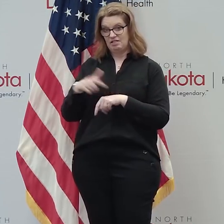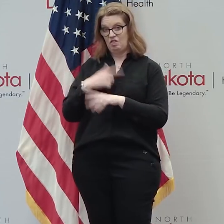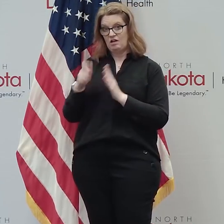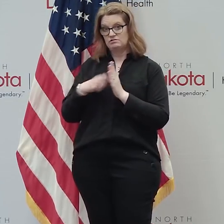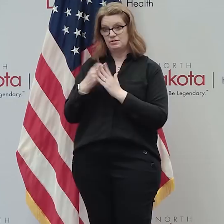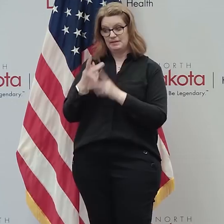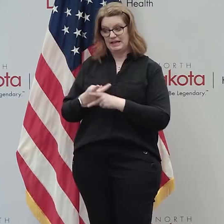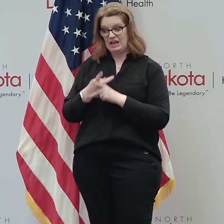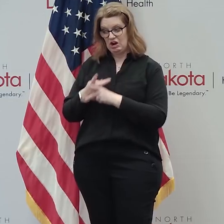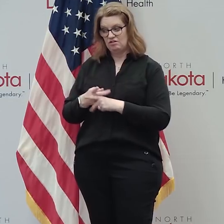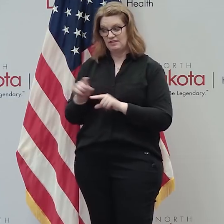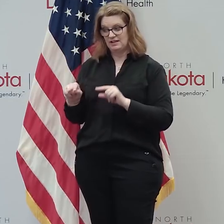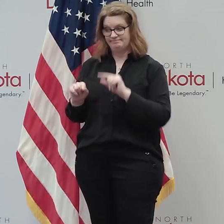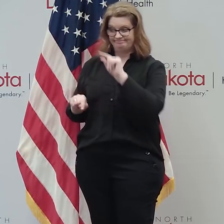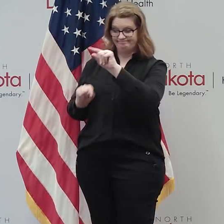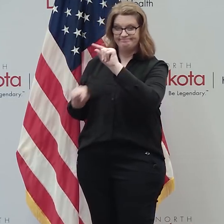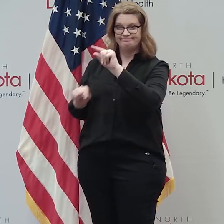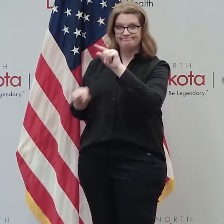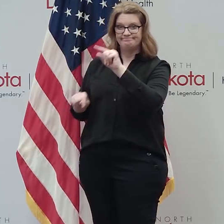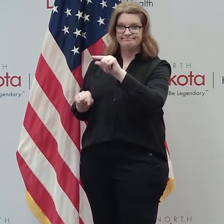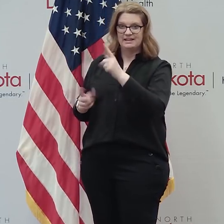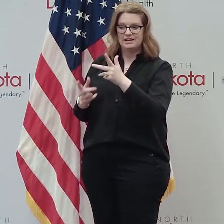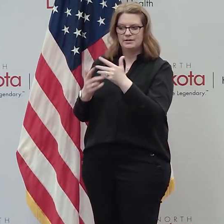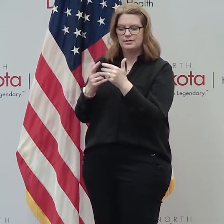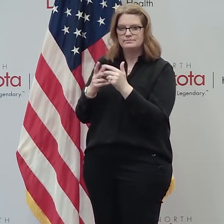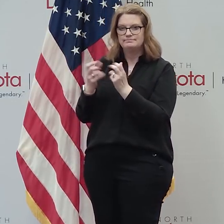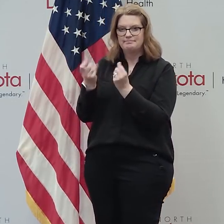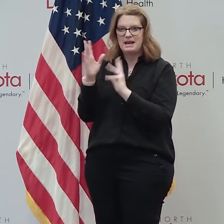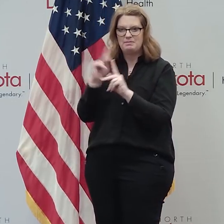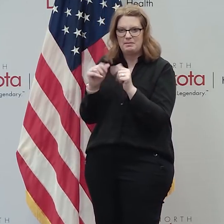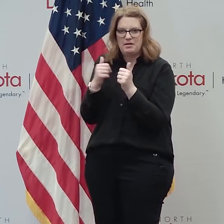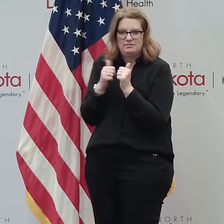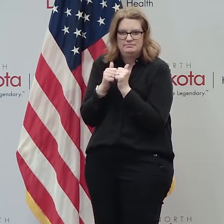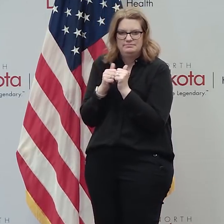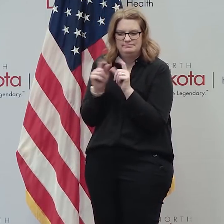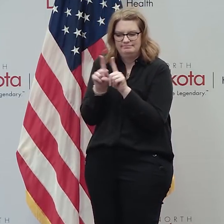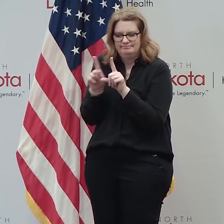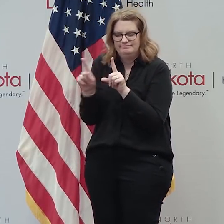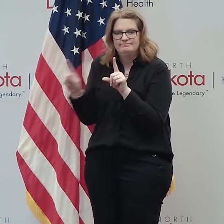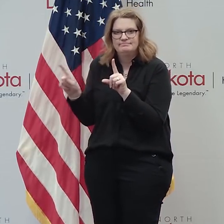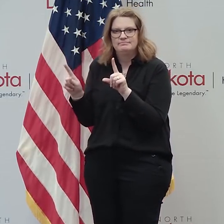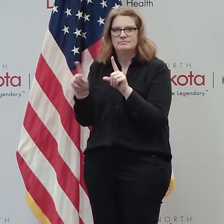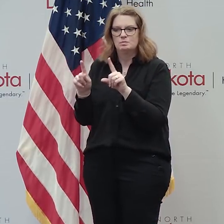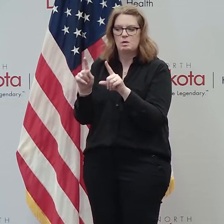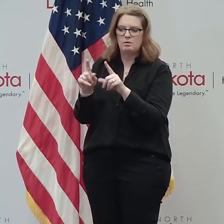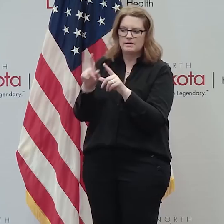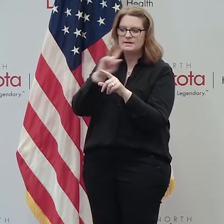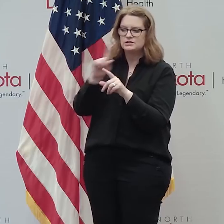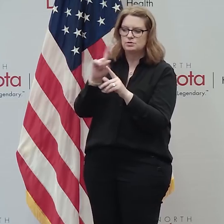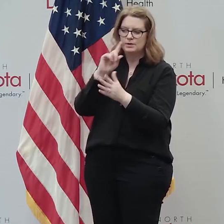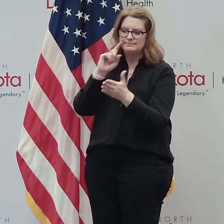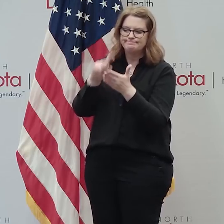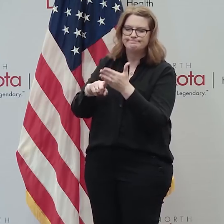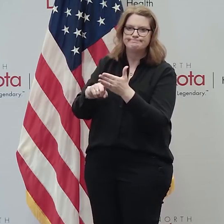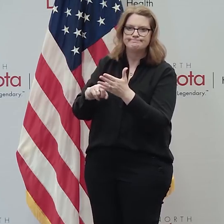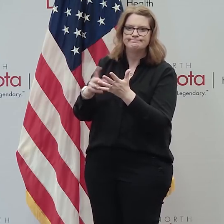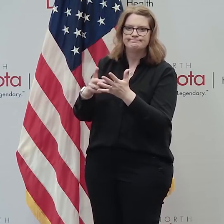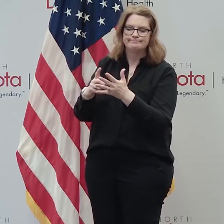populations that can be vulnerable when they're in close working conditions. And so we want to make sure we're working, because we want to work with everybody